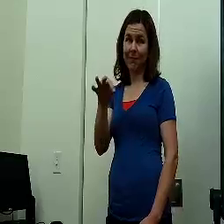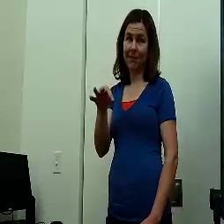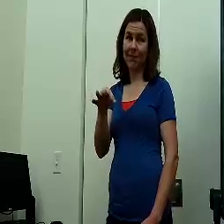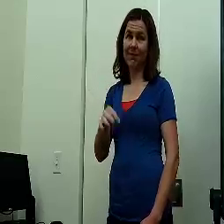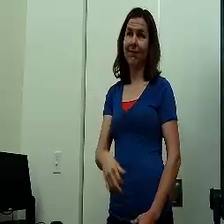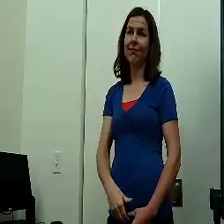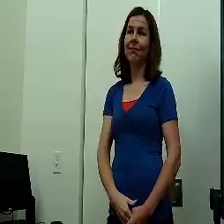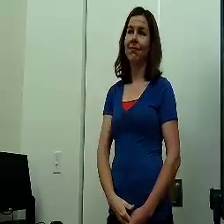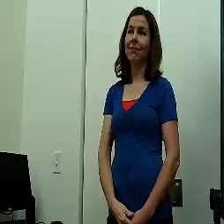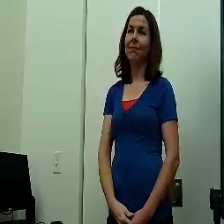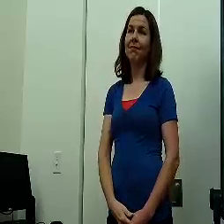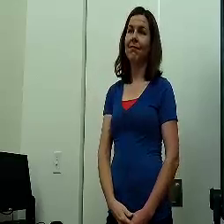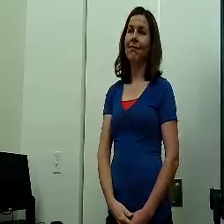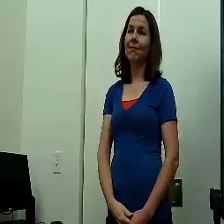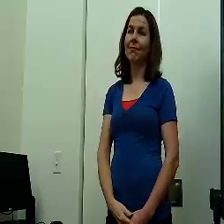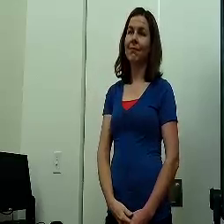Strawberry. Oh.